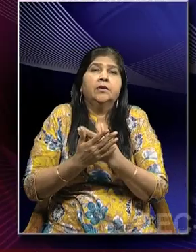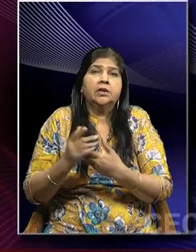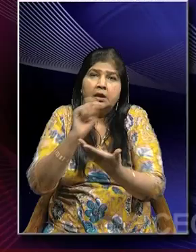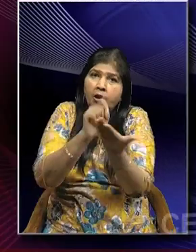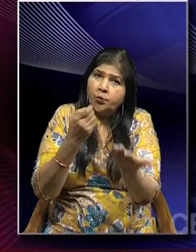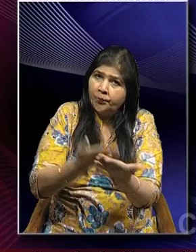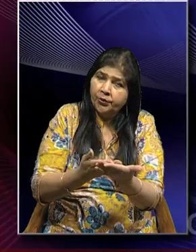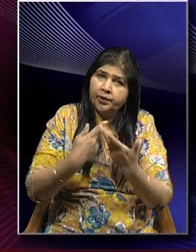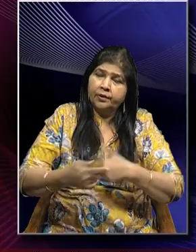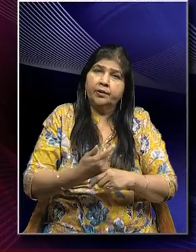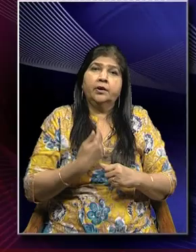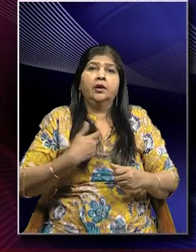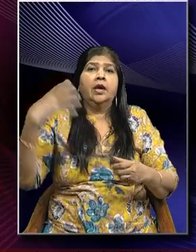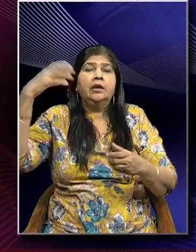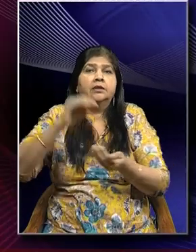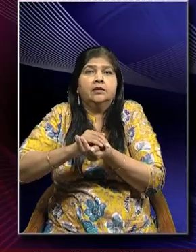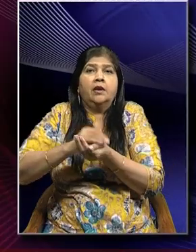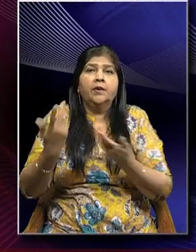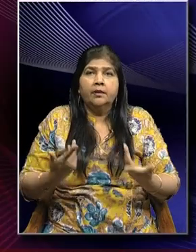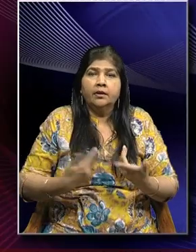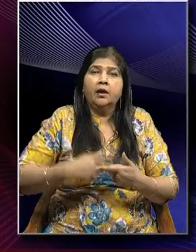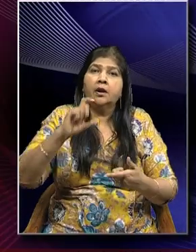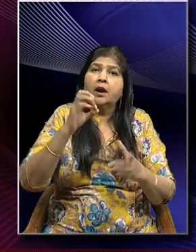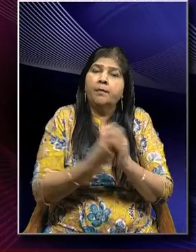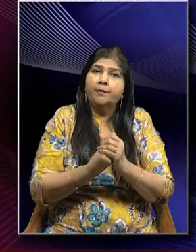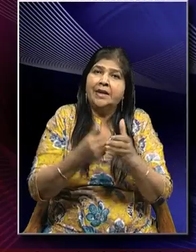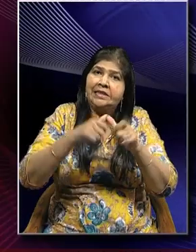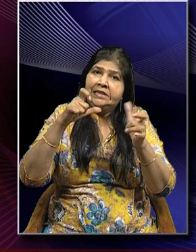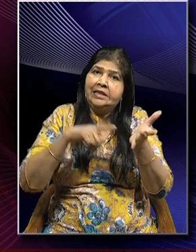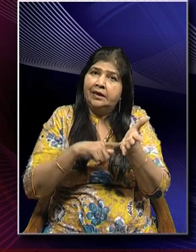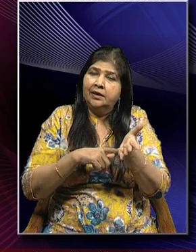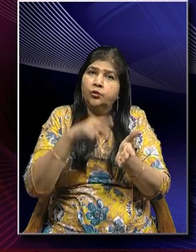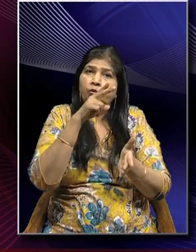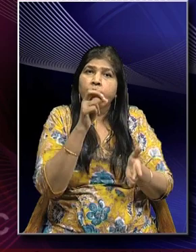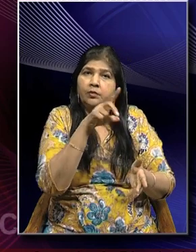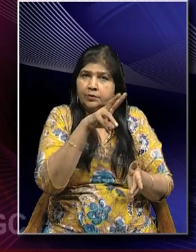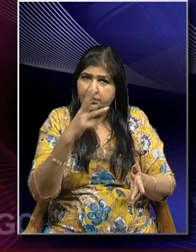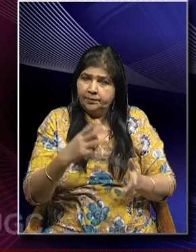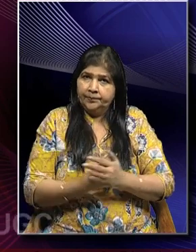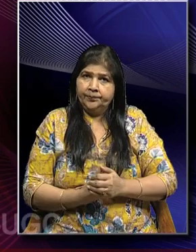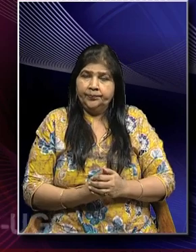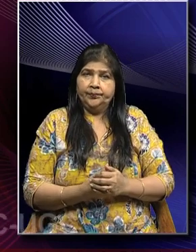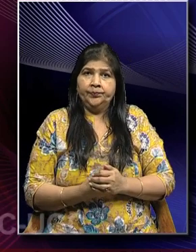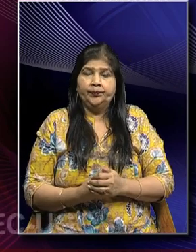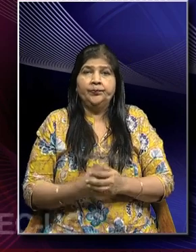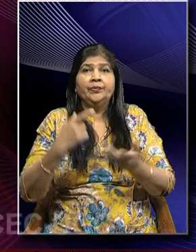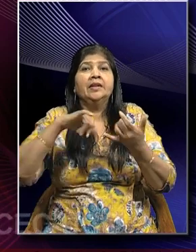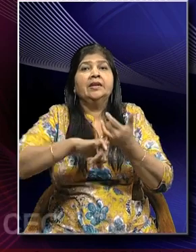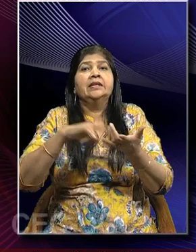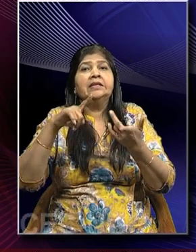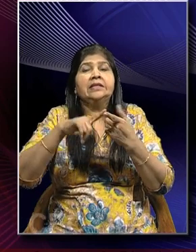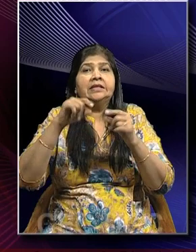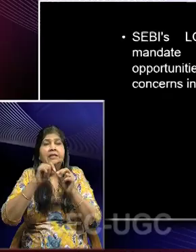reporting about the energy conservation under Companies Act 2013. So SEBI's